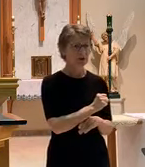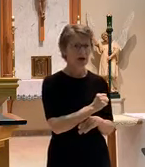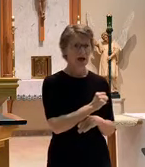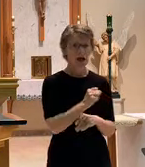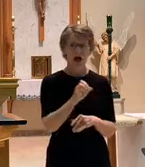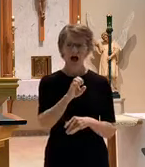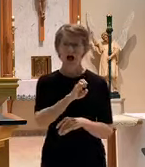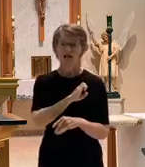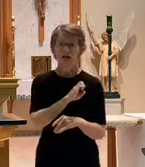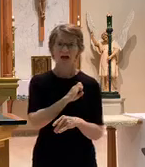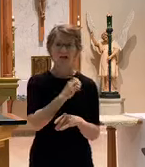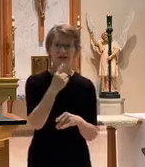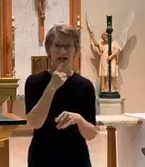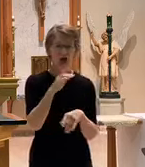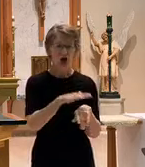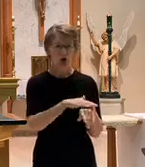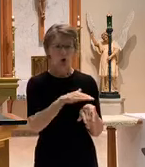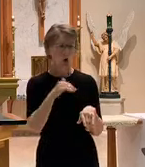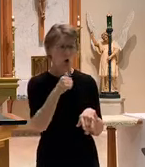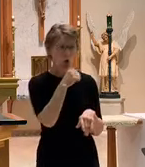Elisha said, "Call her."